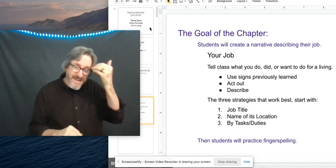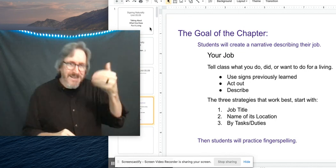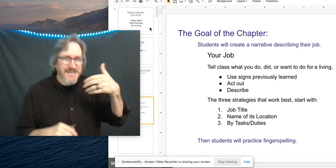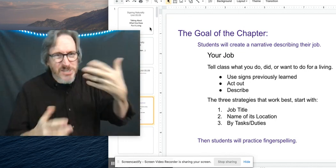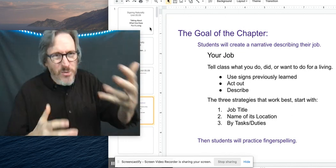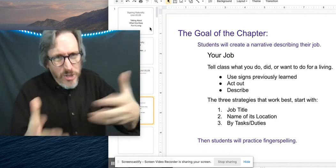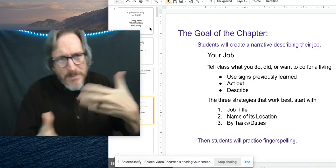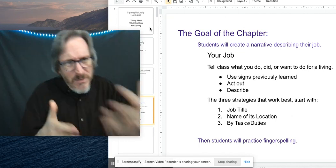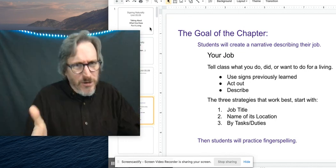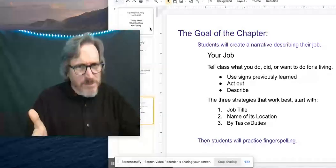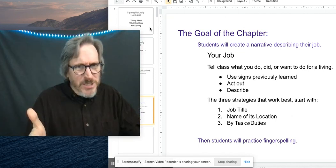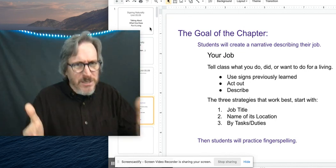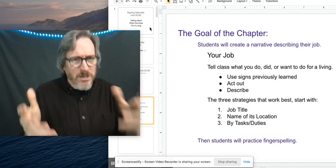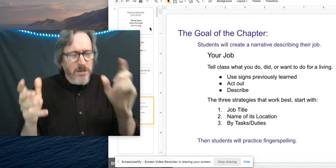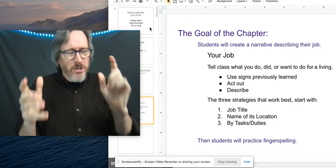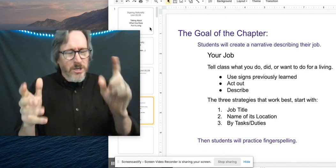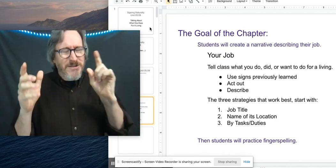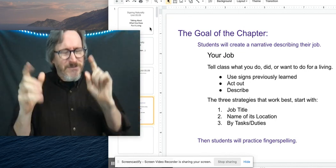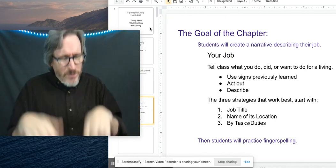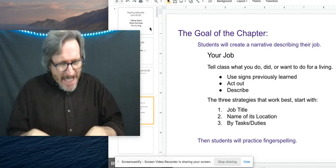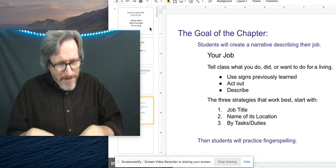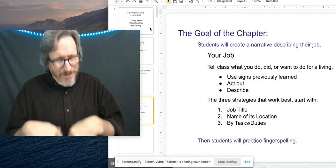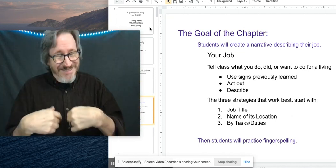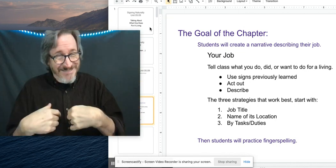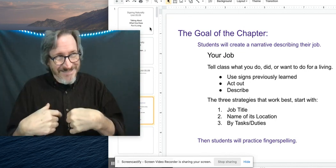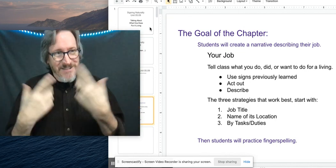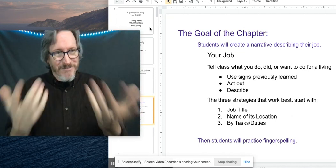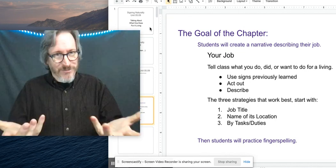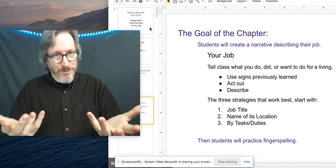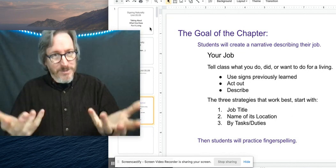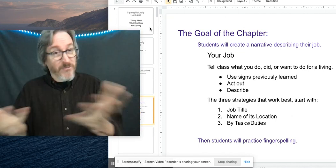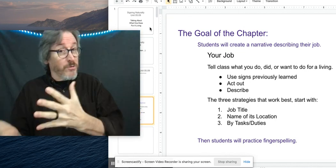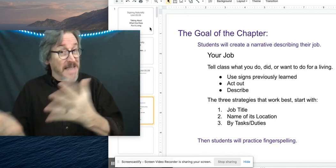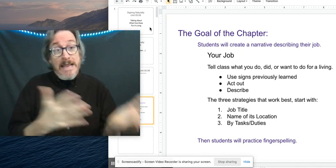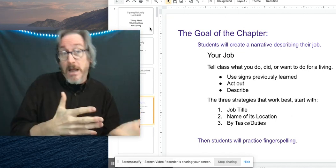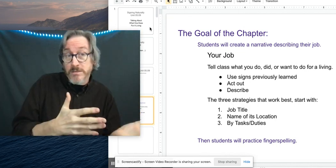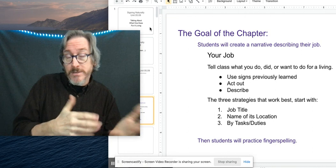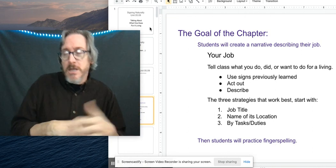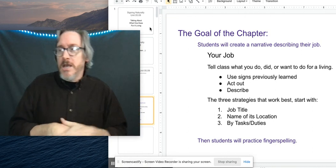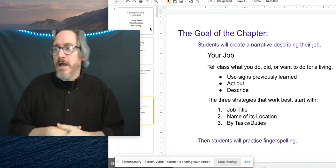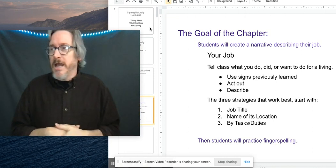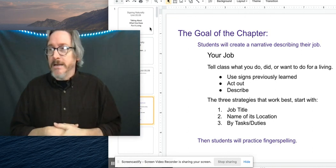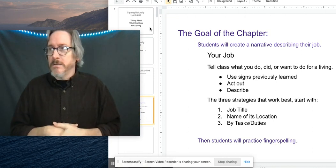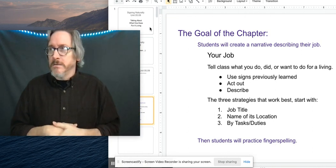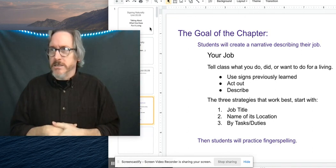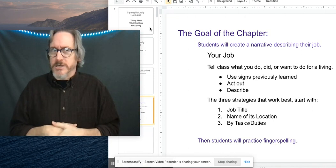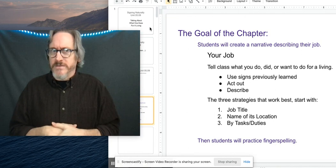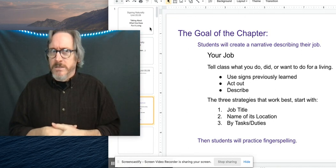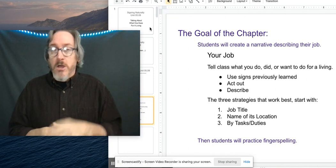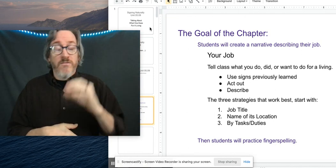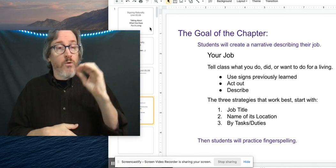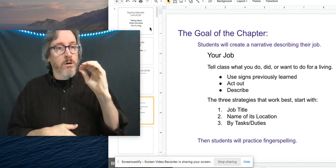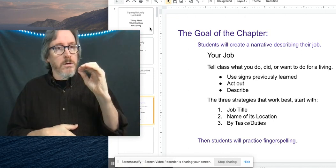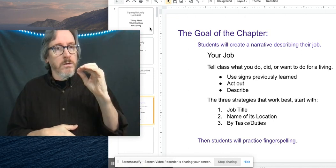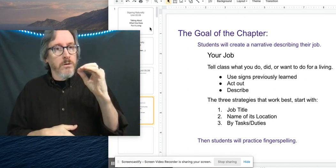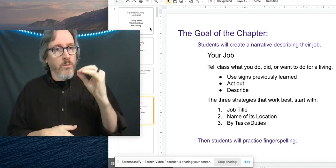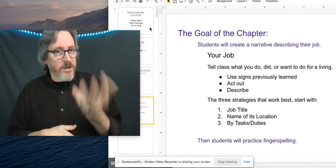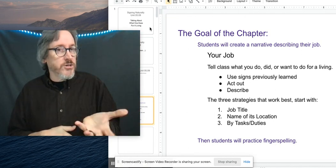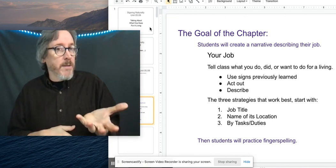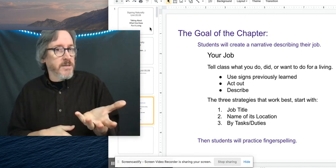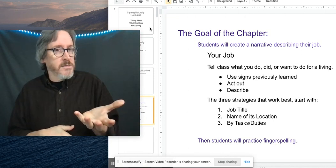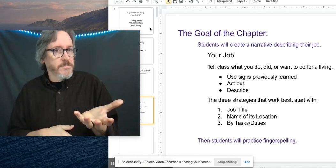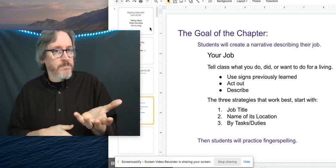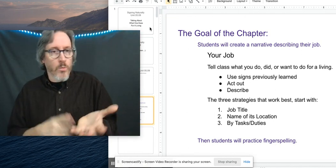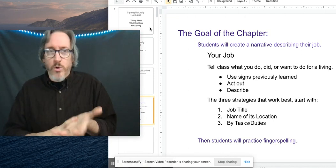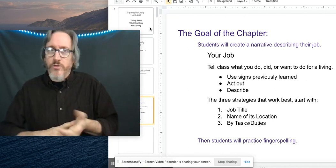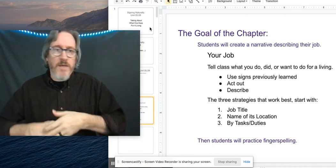Blah. So look up the verbs or look up the vocab, verbs and nouns and adjectives for what your